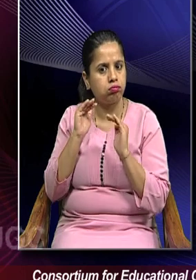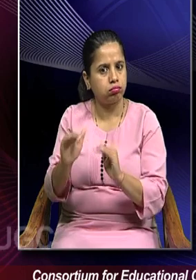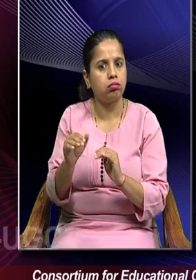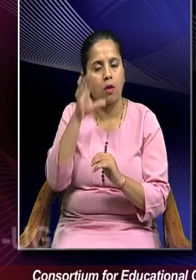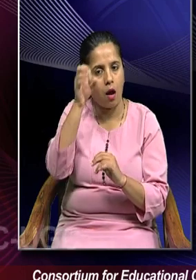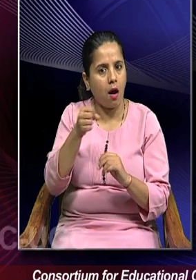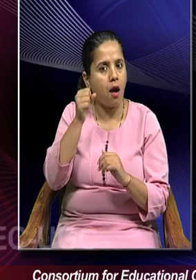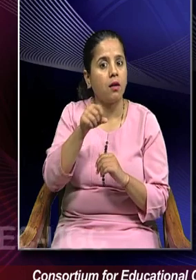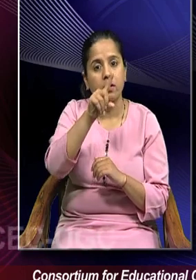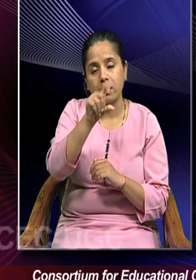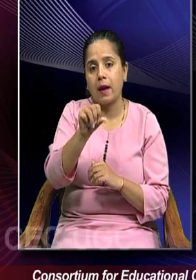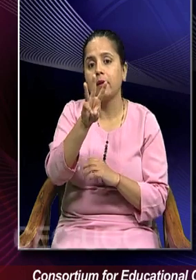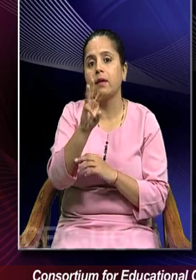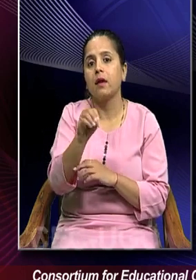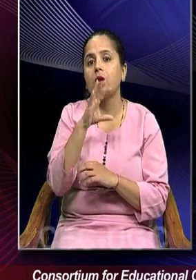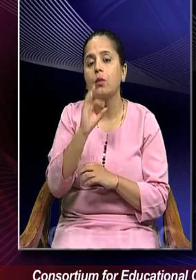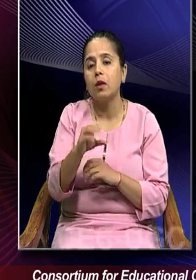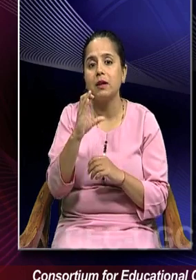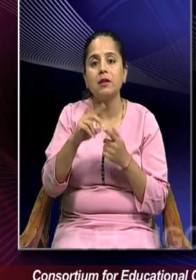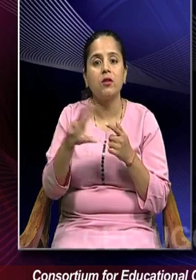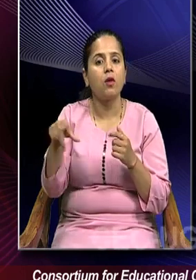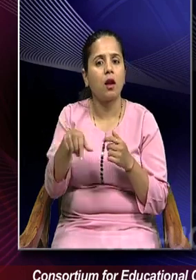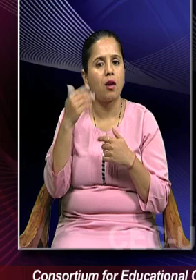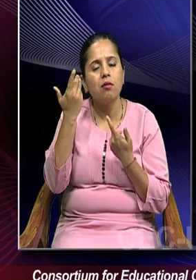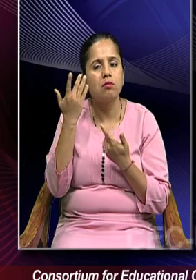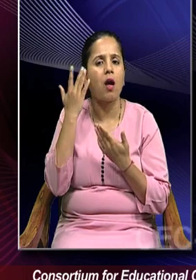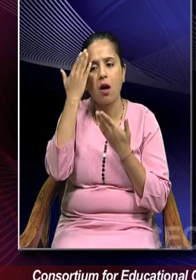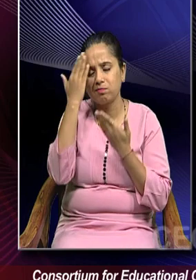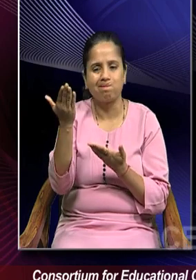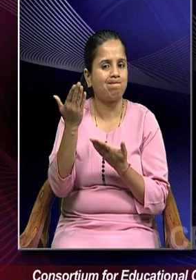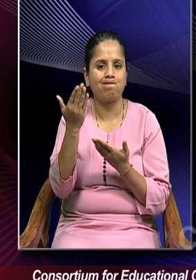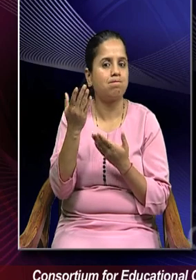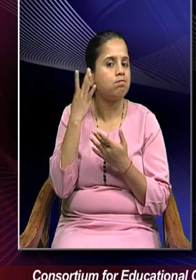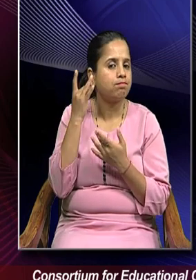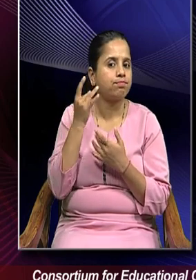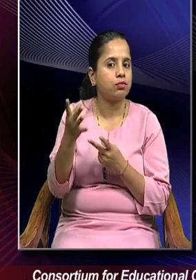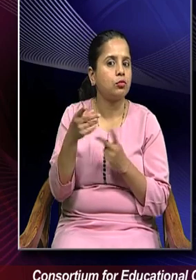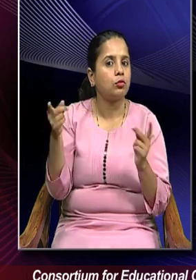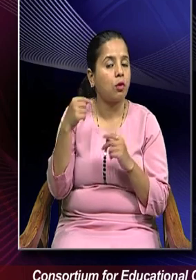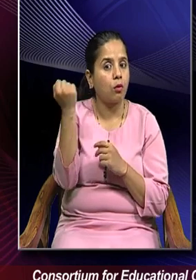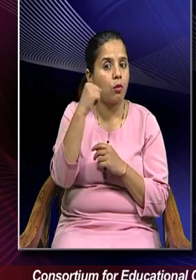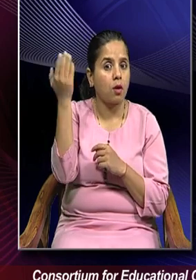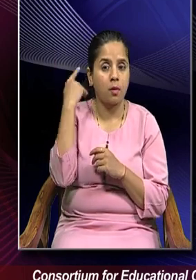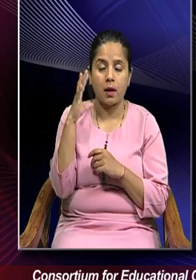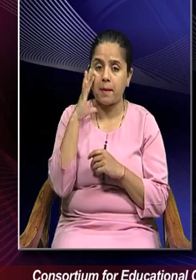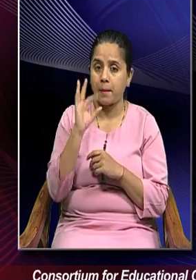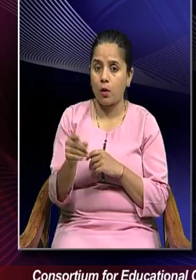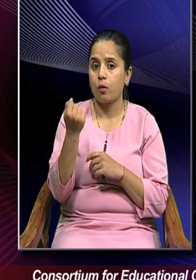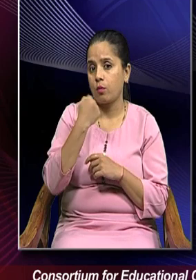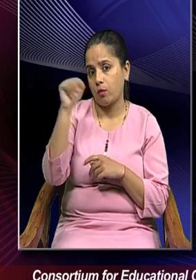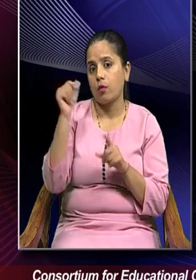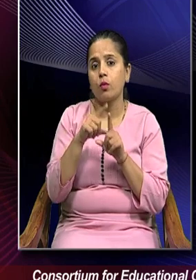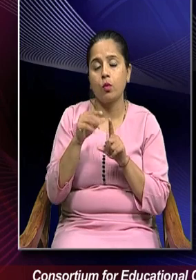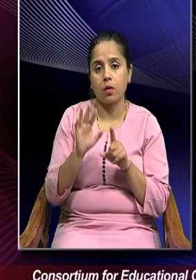especially 1930 civil disobedience movement is considered to be one of the important movements